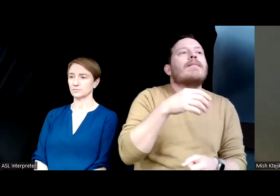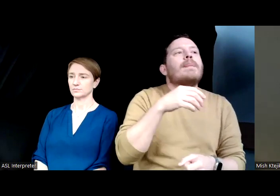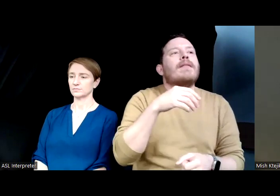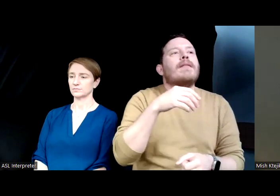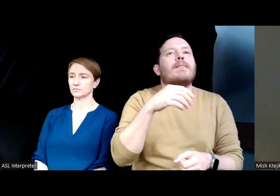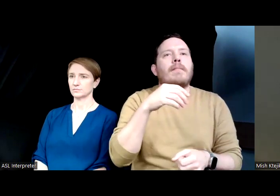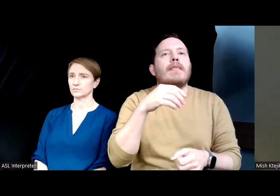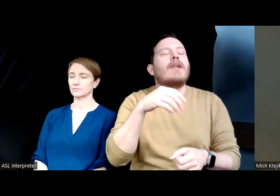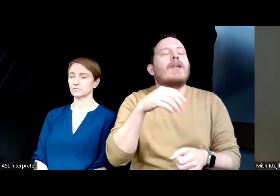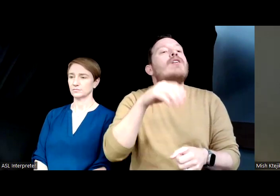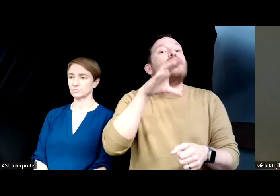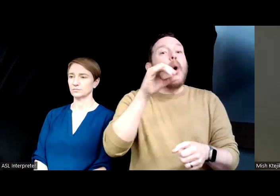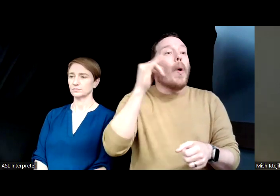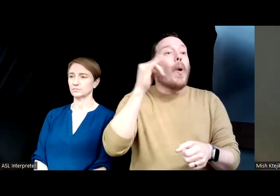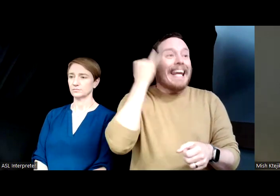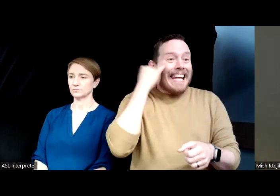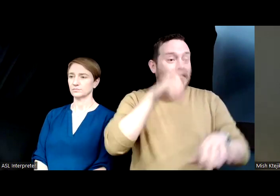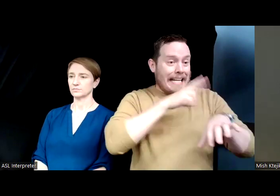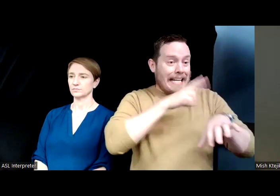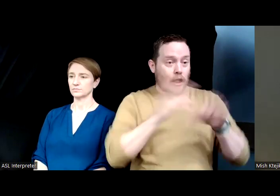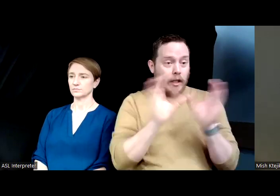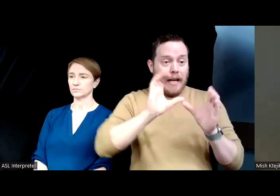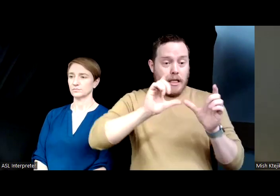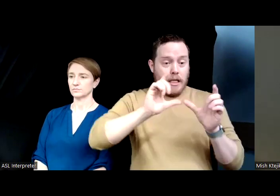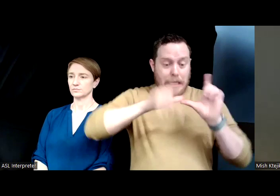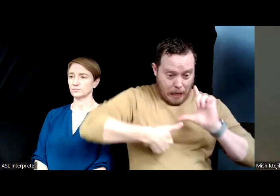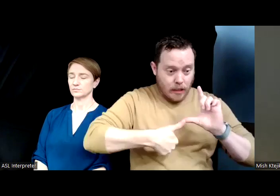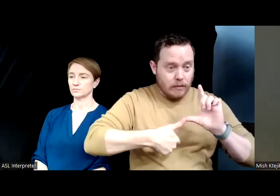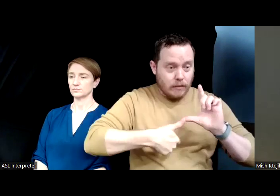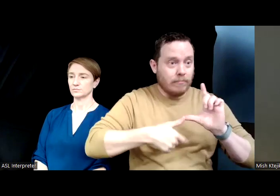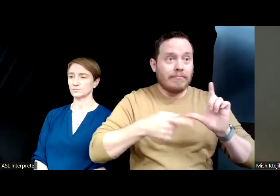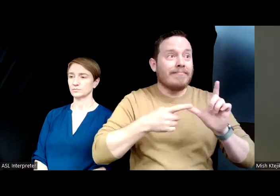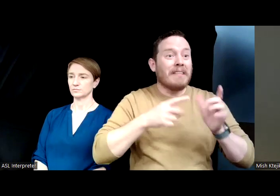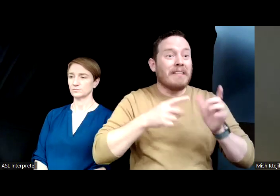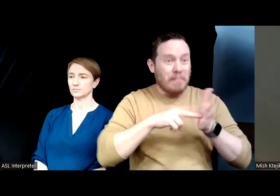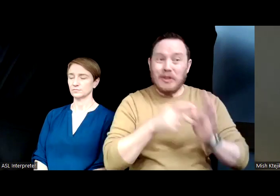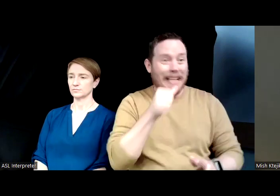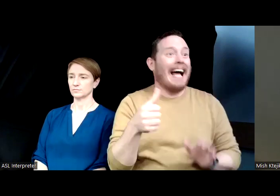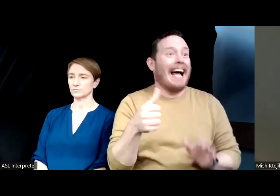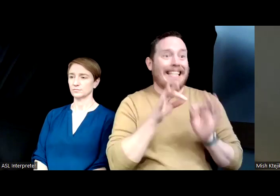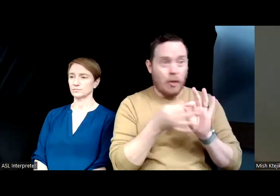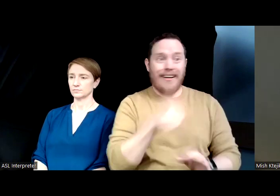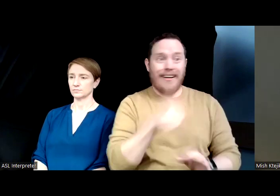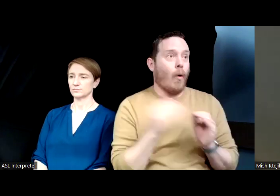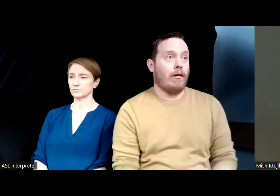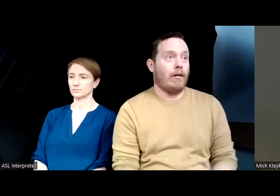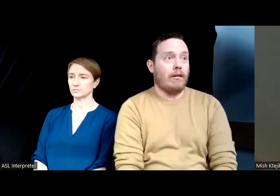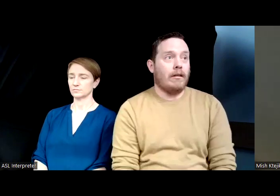have to get CEUs or professional development hours to maintain that. And when your license or your